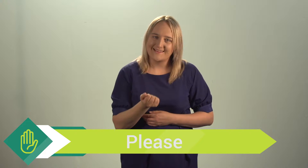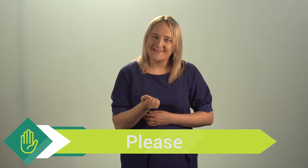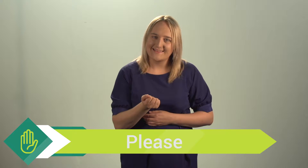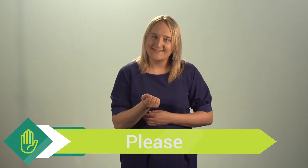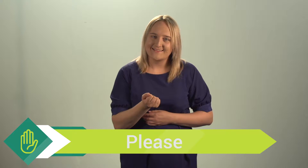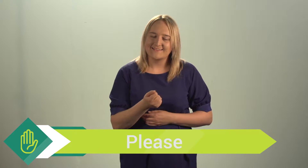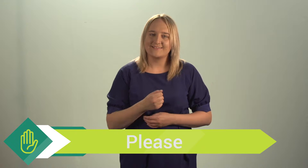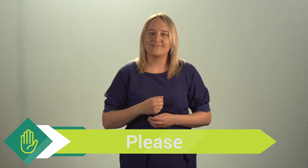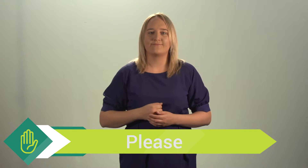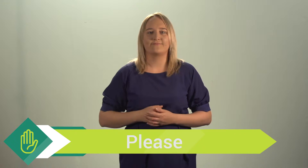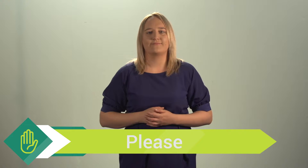Please.